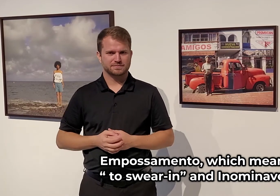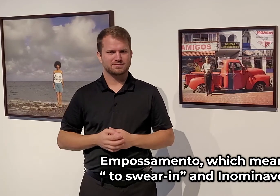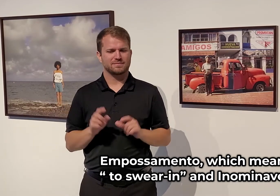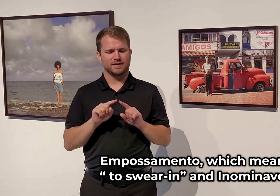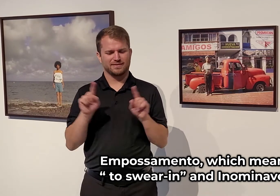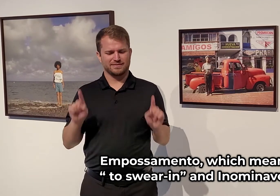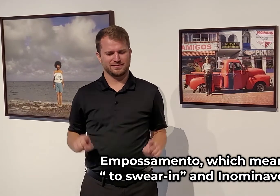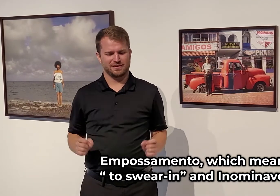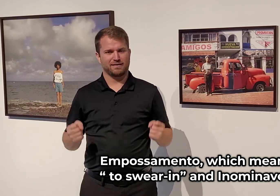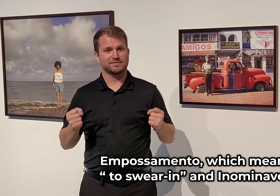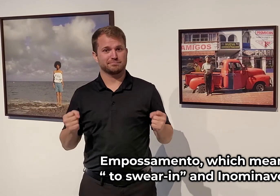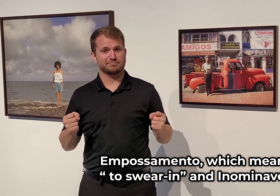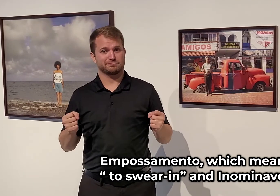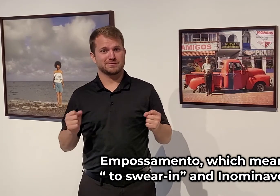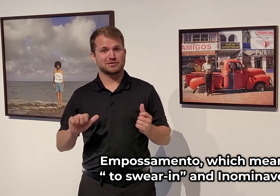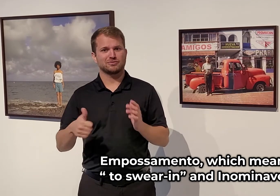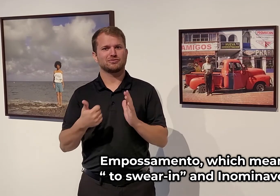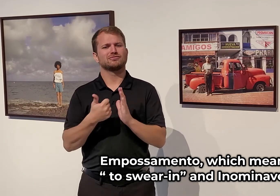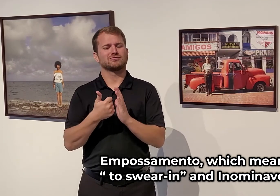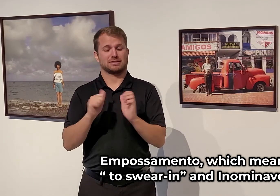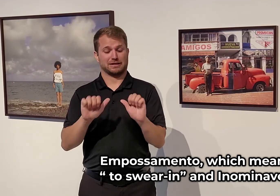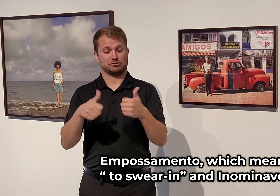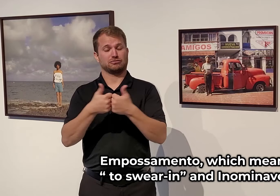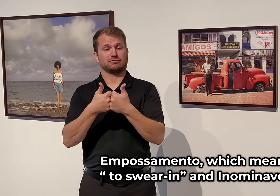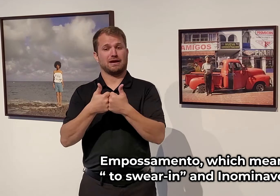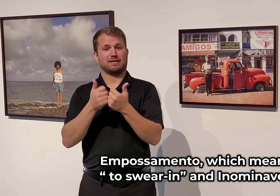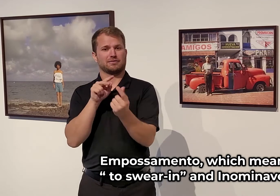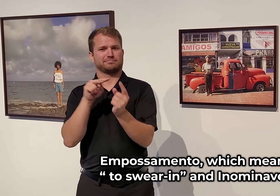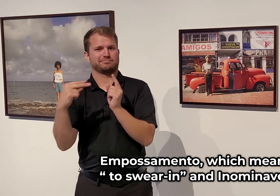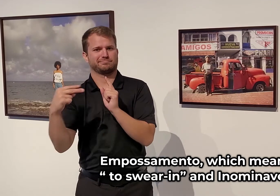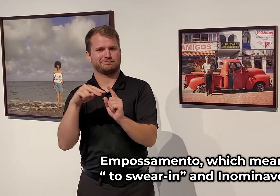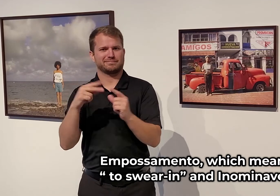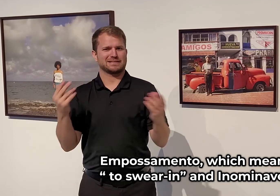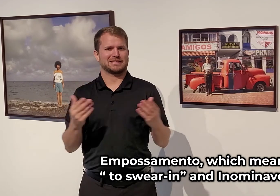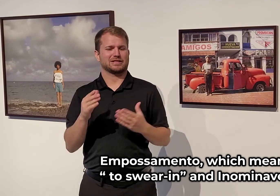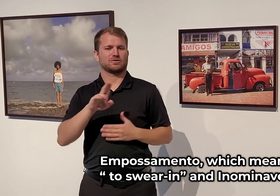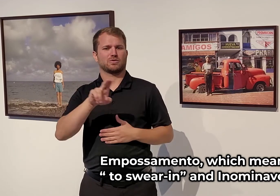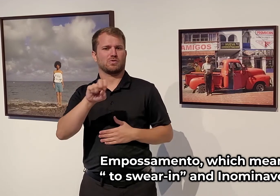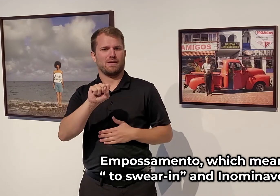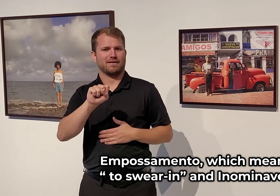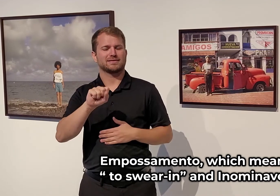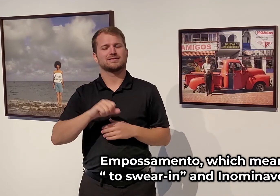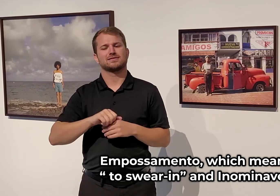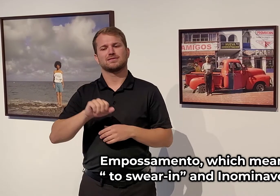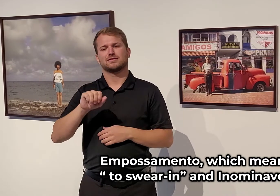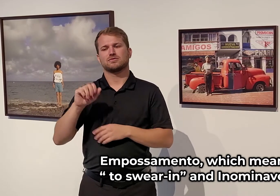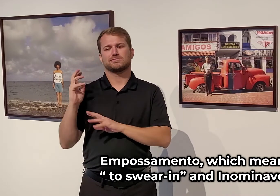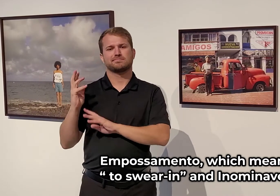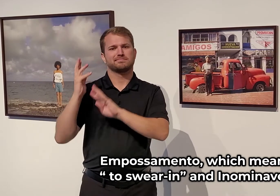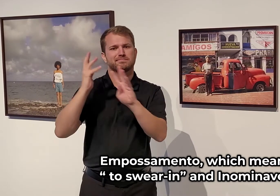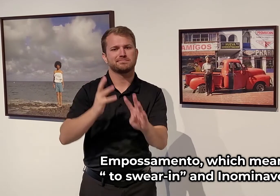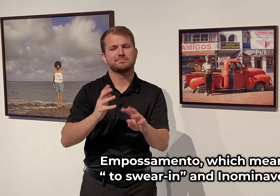These signs challenge perceptions held in the United States about refugees and immigrants.